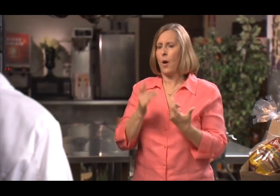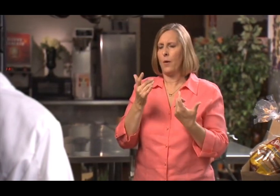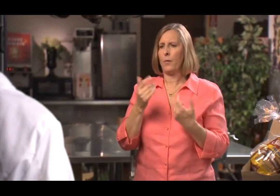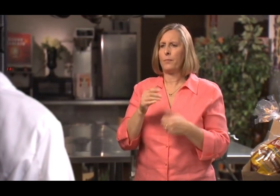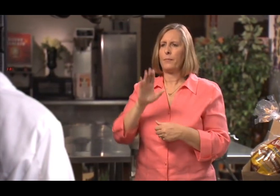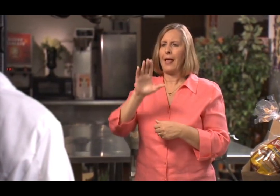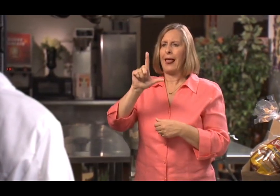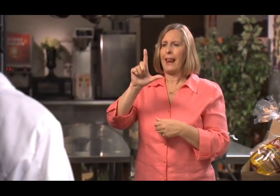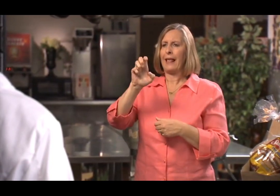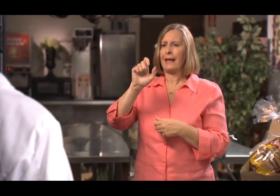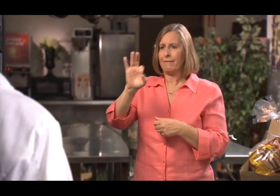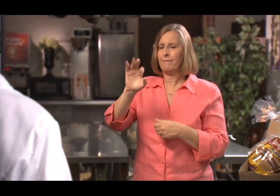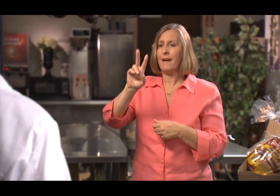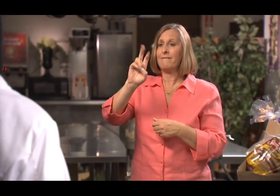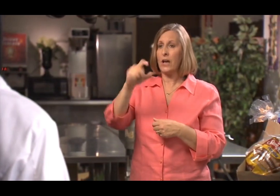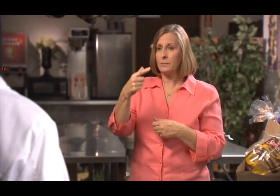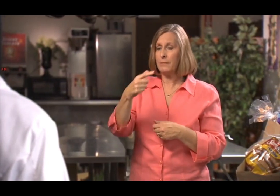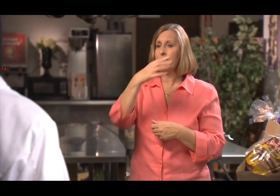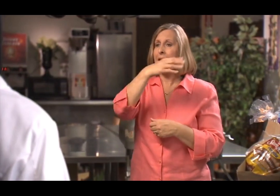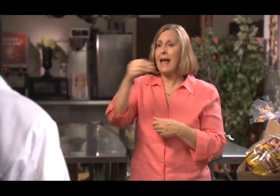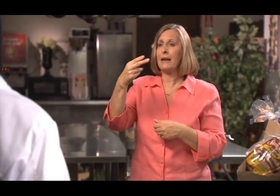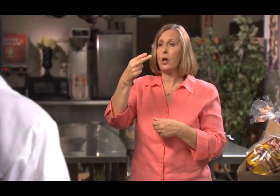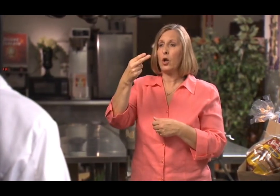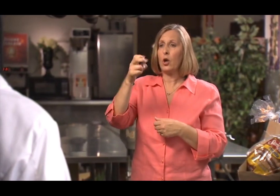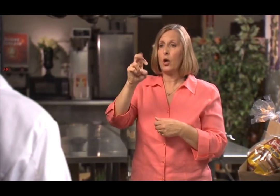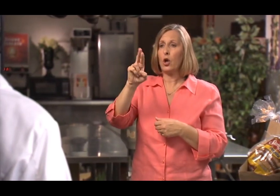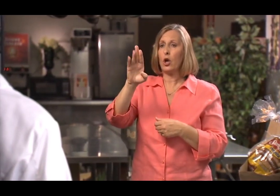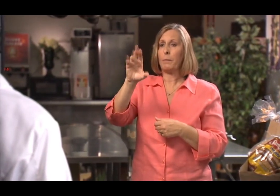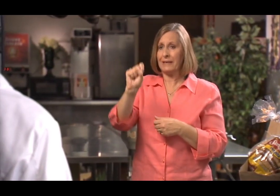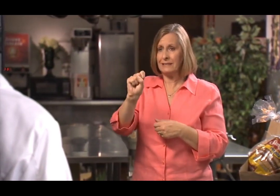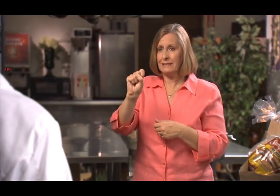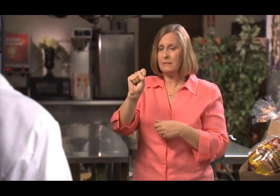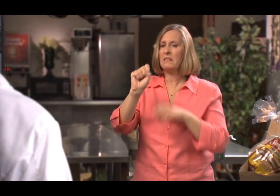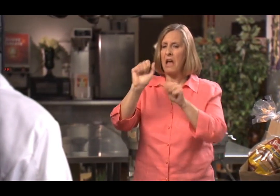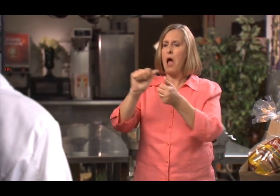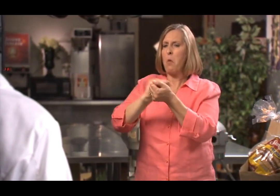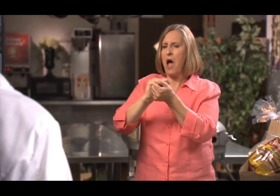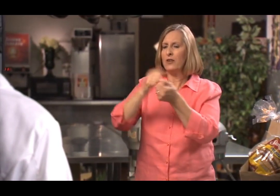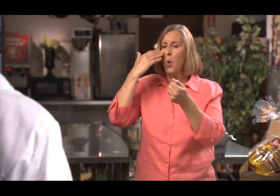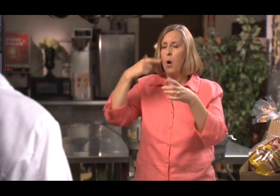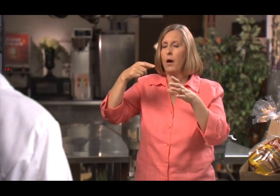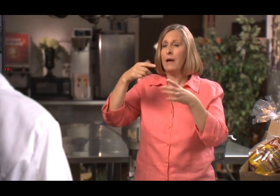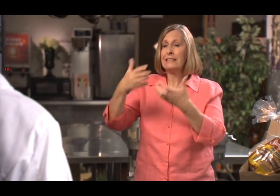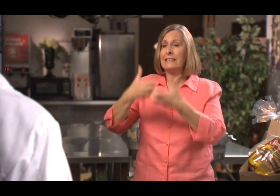Leafy vegetables and herbs can be washed and put in a salad spinner to remove their excess water.